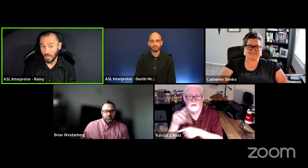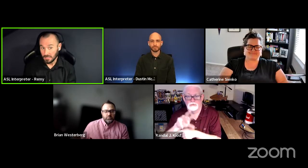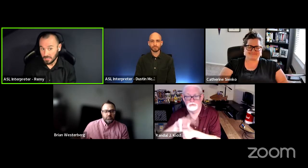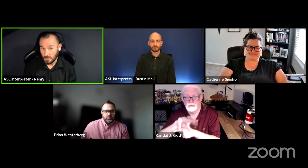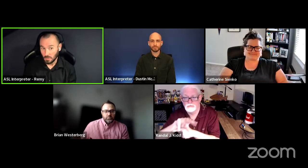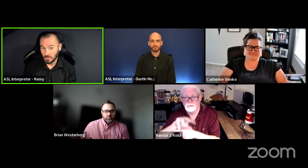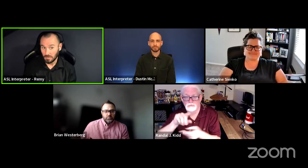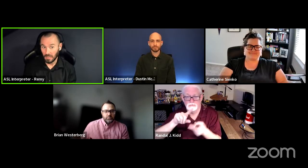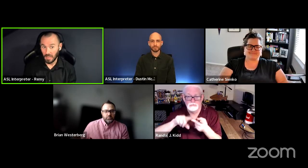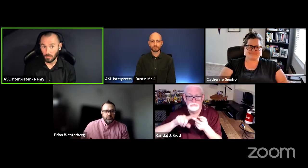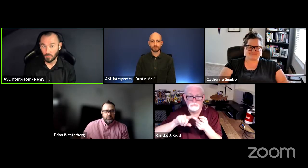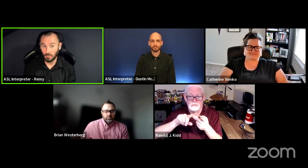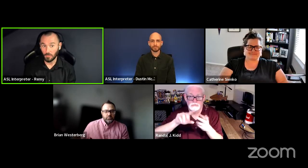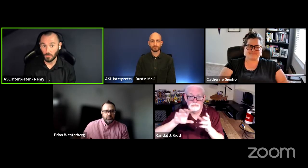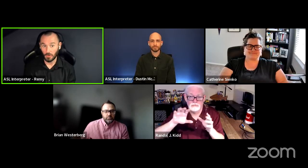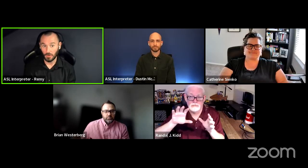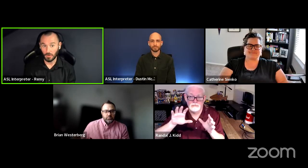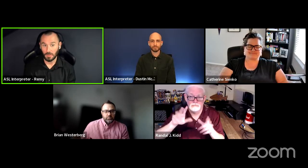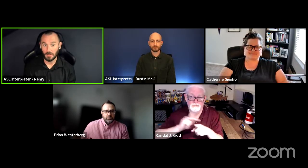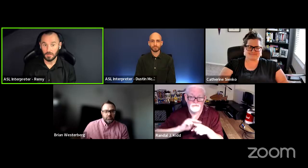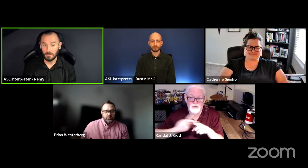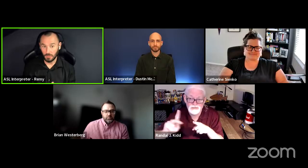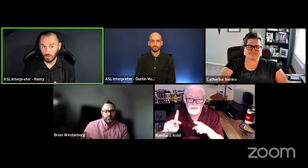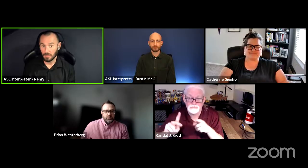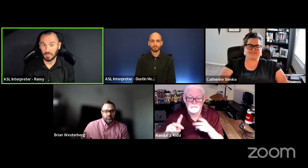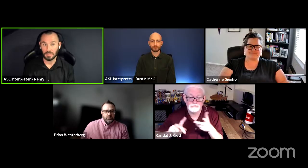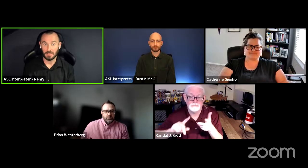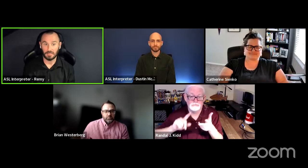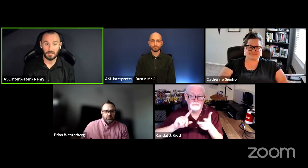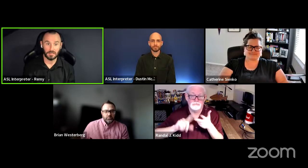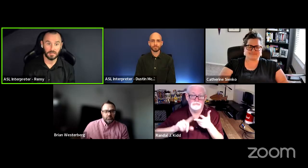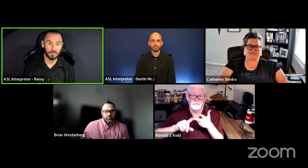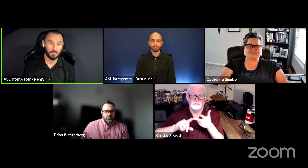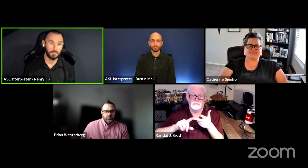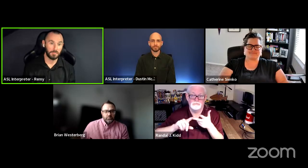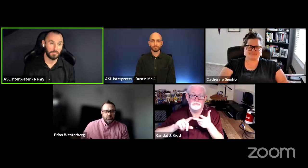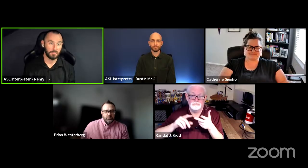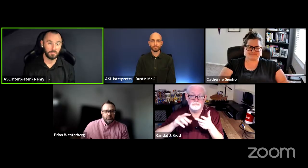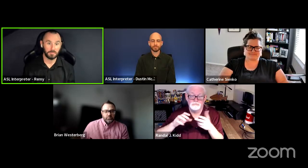aspect of costs. Who's going to be liable for filming,